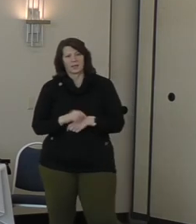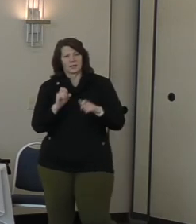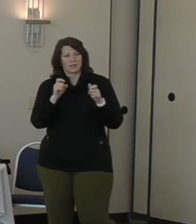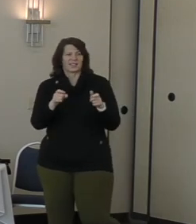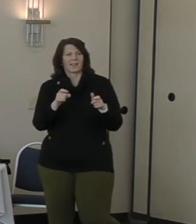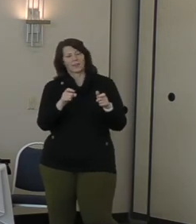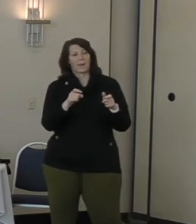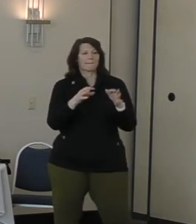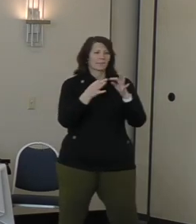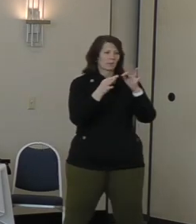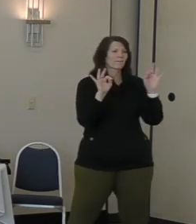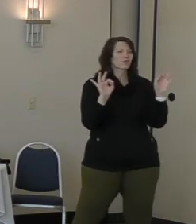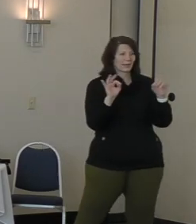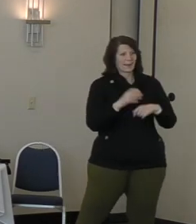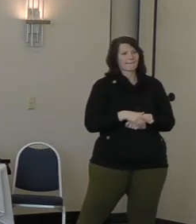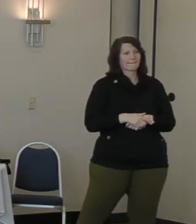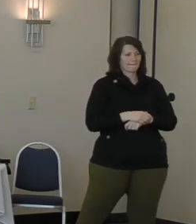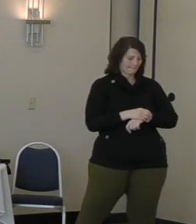kind of the freedom